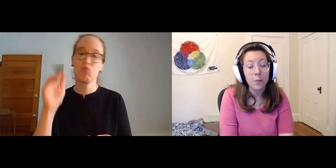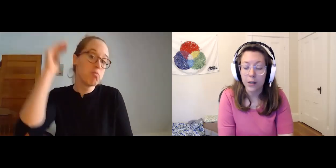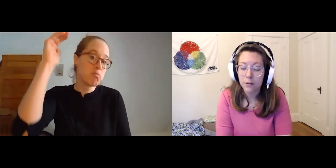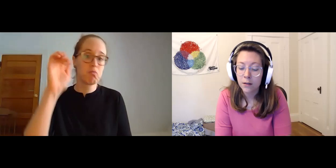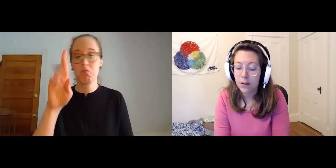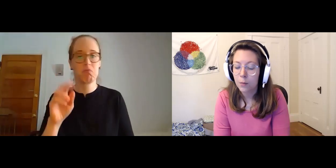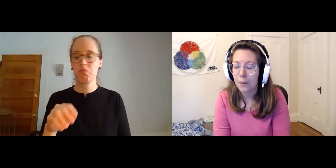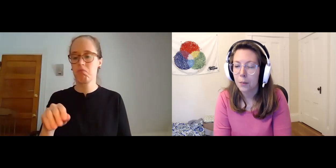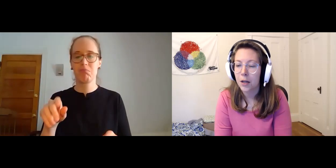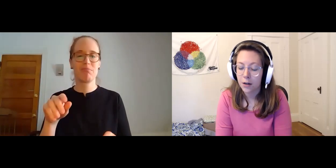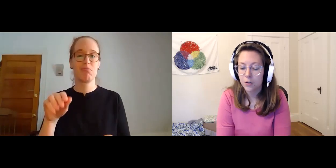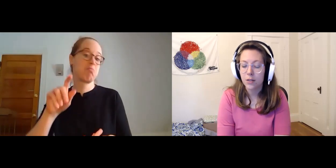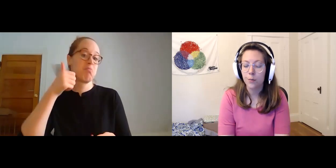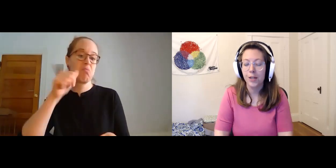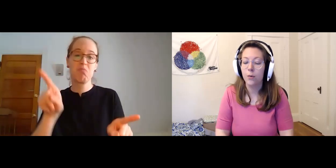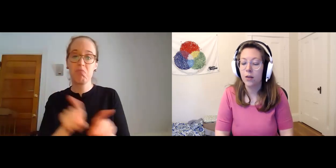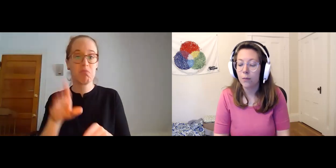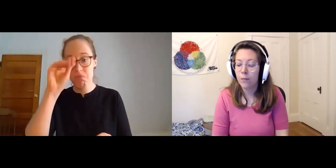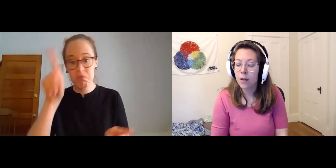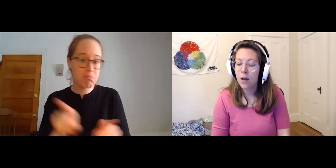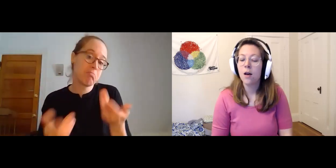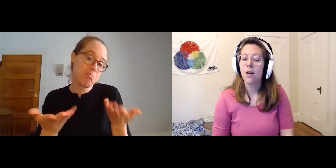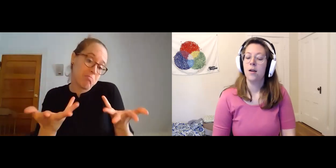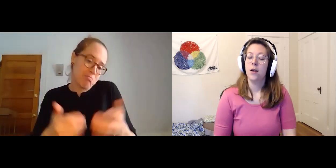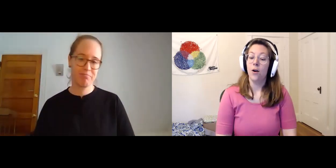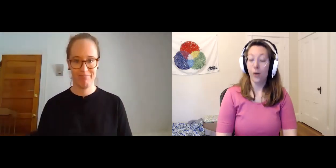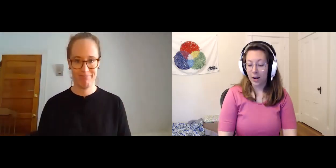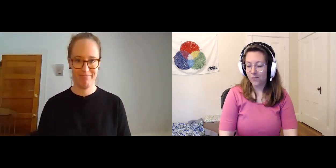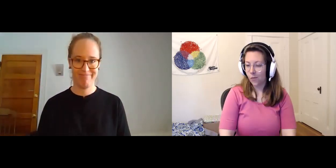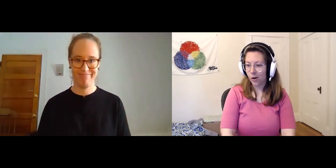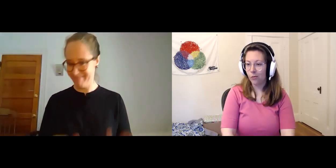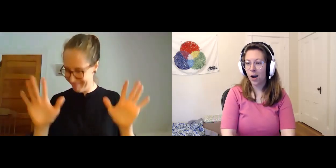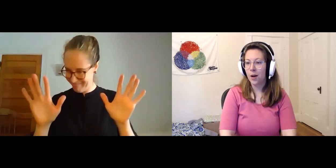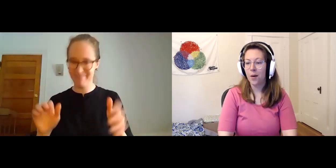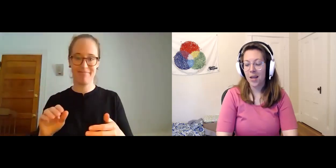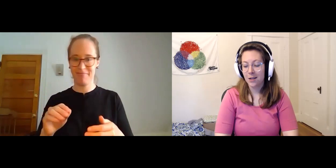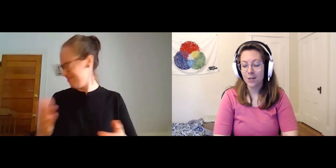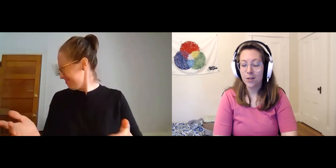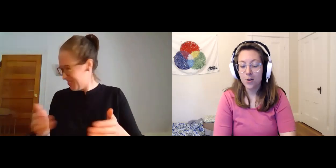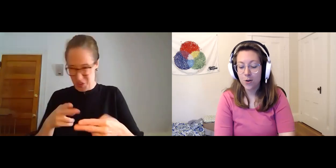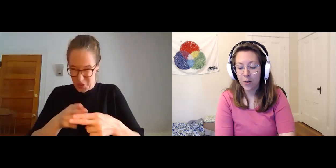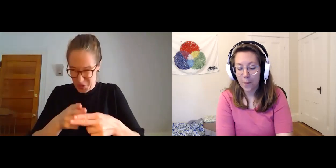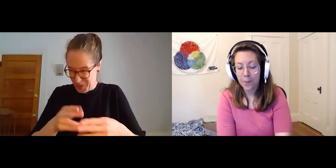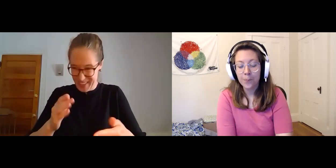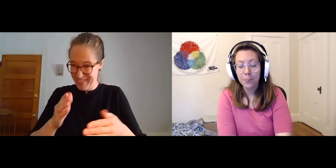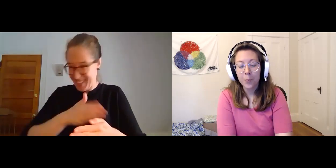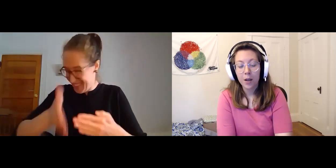older sibling. They're probably pretty good at doing some reading with you. Okay, we're coming up on the end